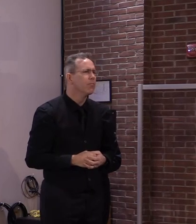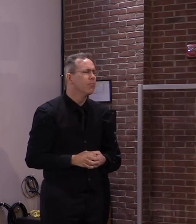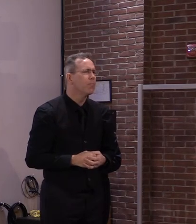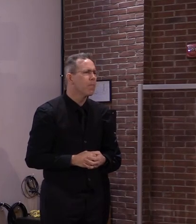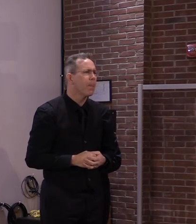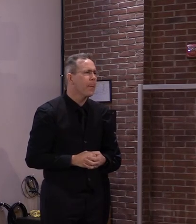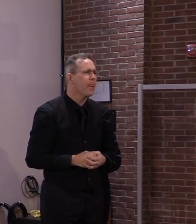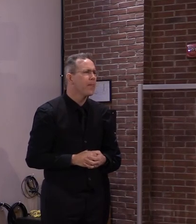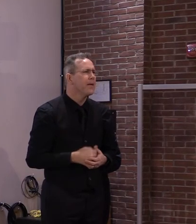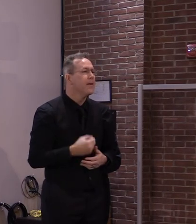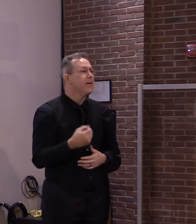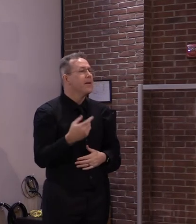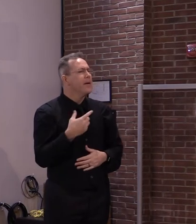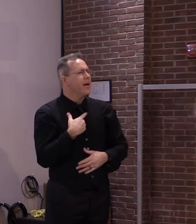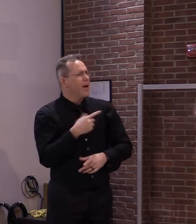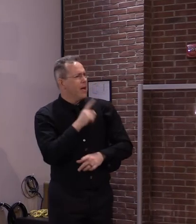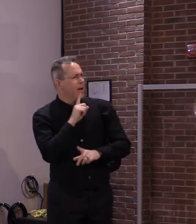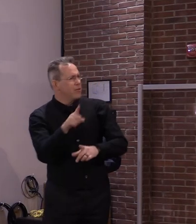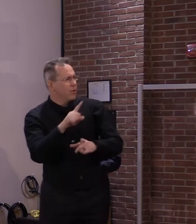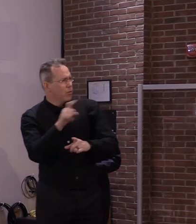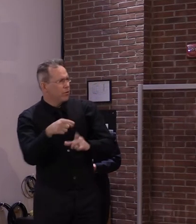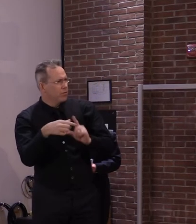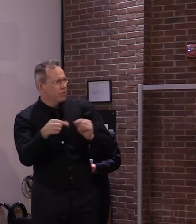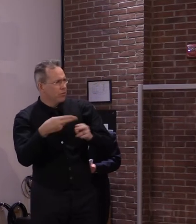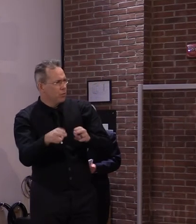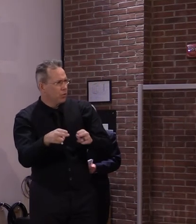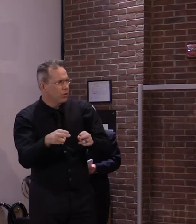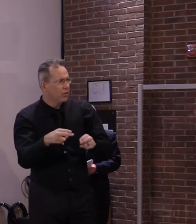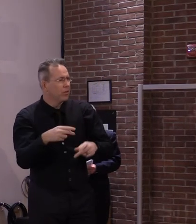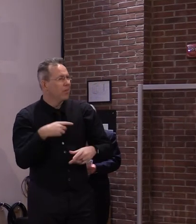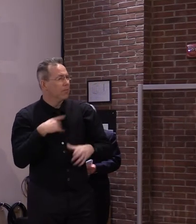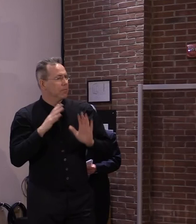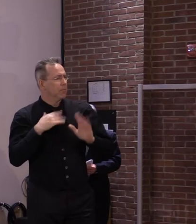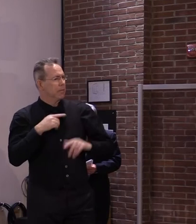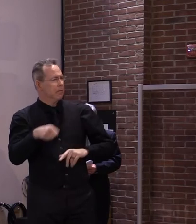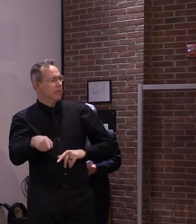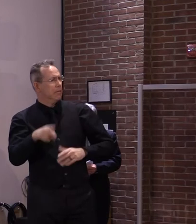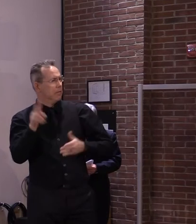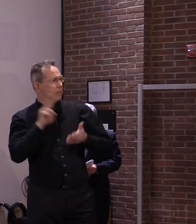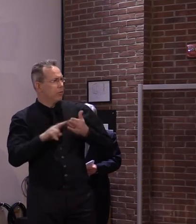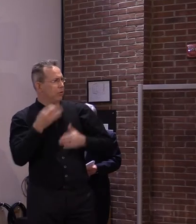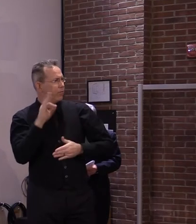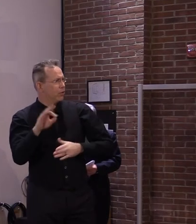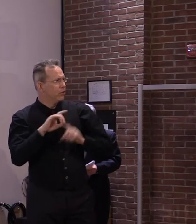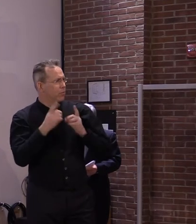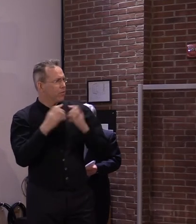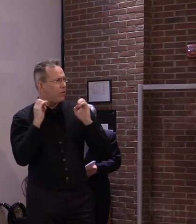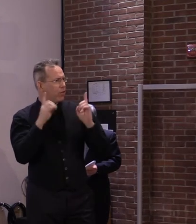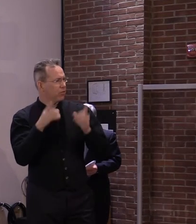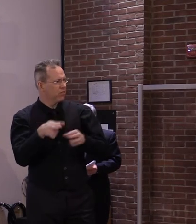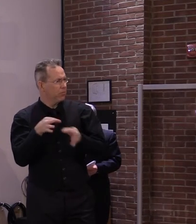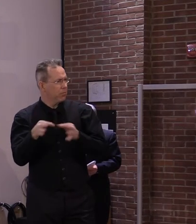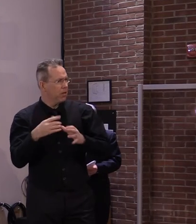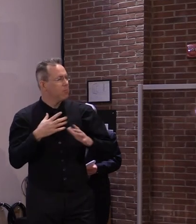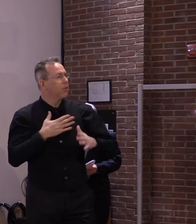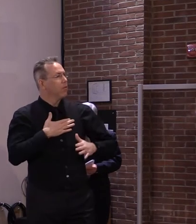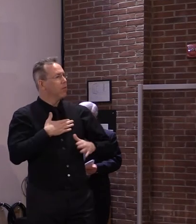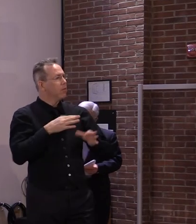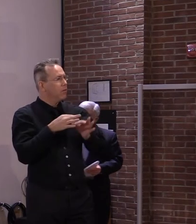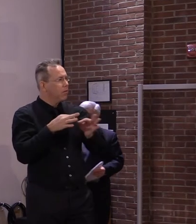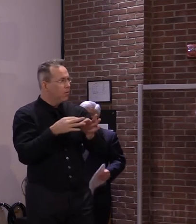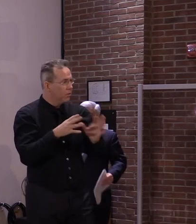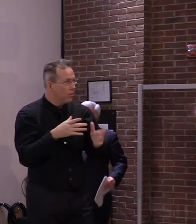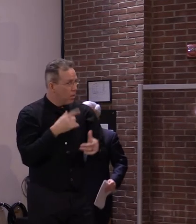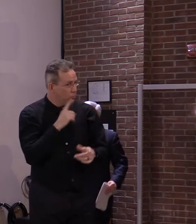did have a commentary uh not too many minutes ago about music specifically and where we're headed on